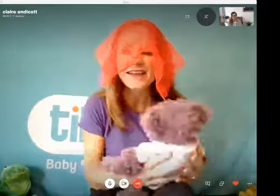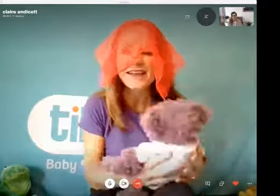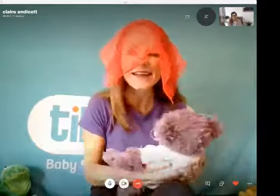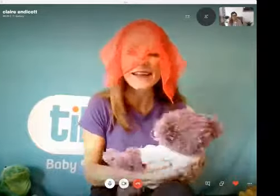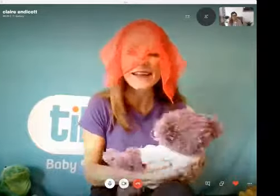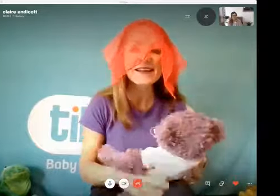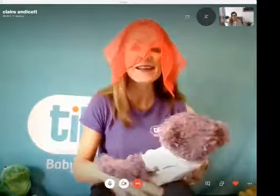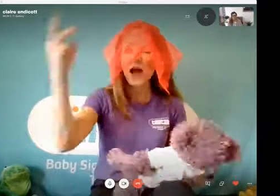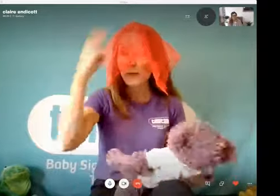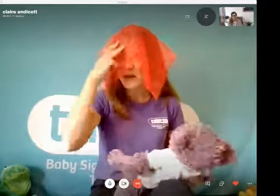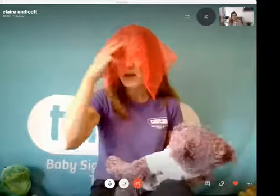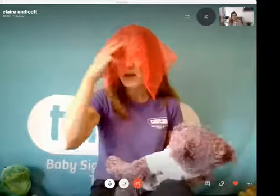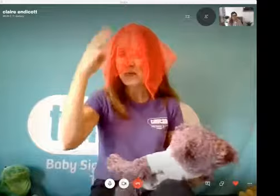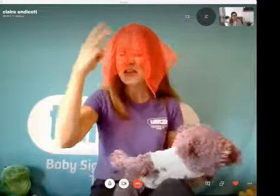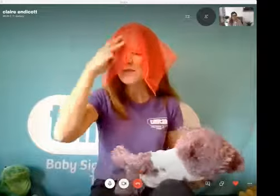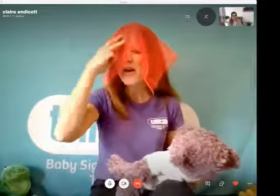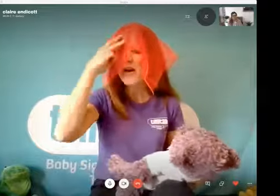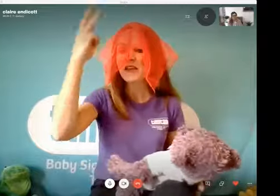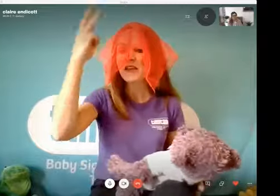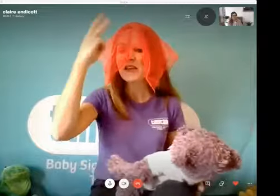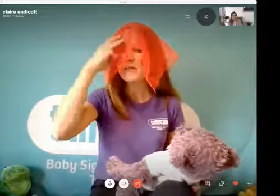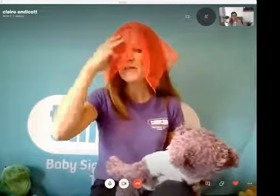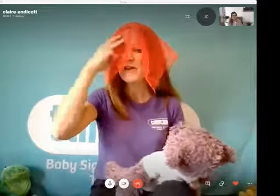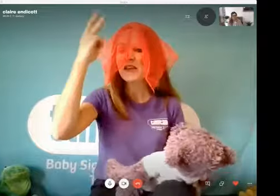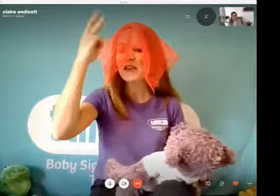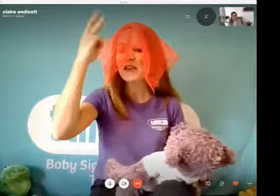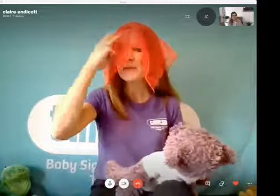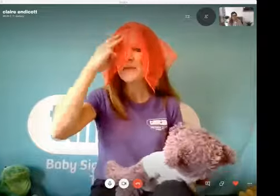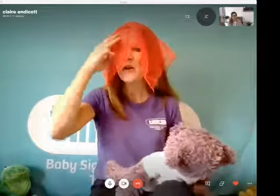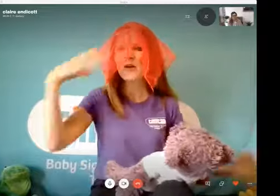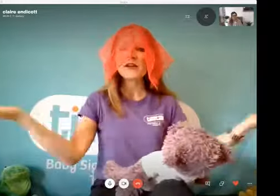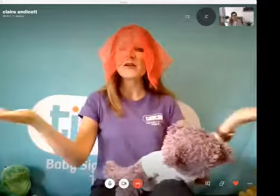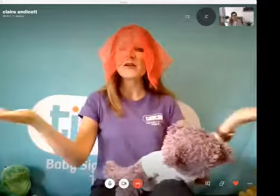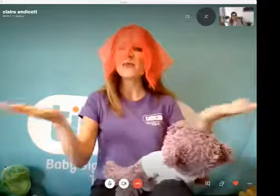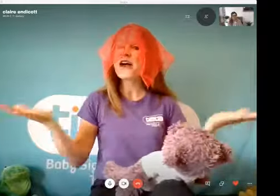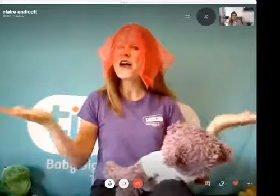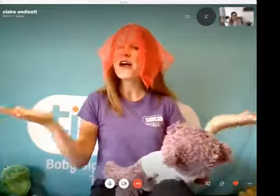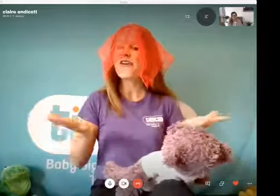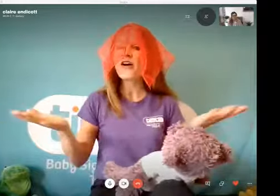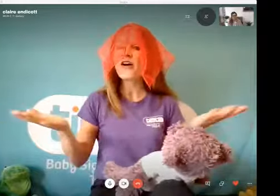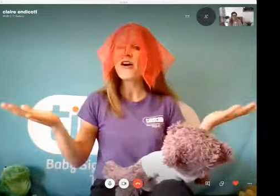Ready? Mummy, mummy, mummy, mummy, where are you?